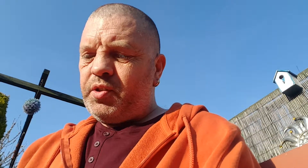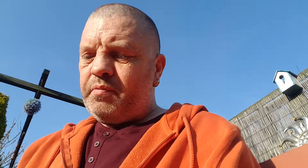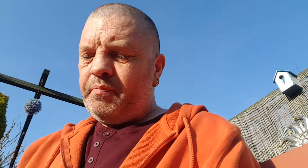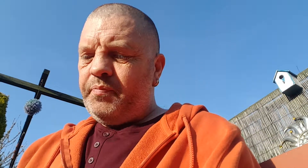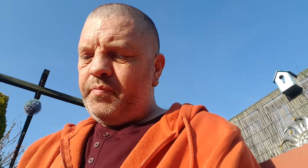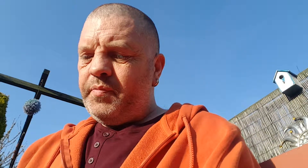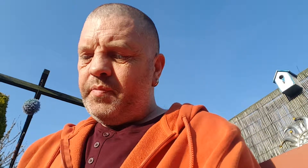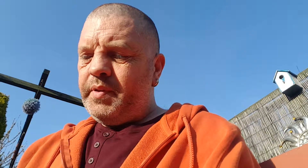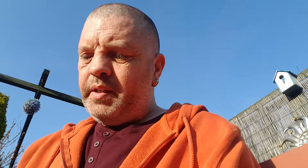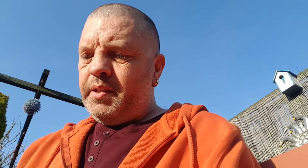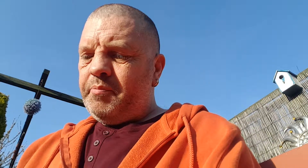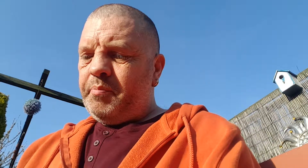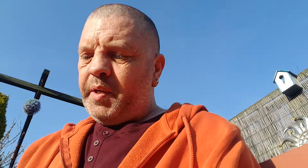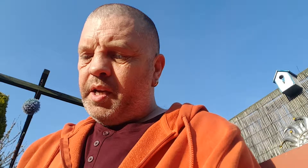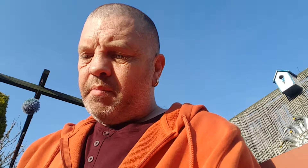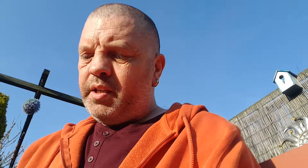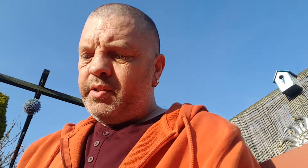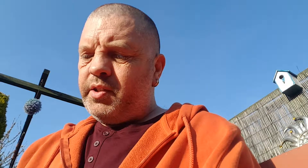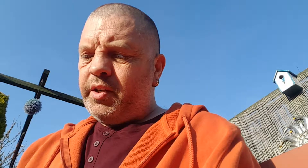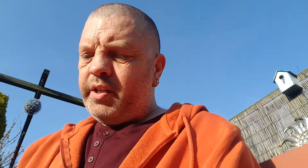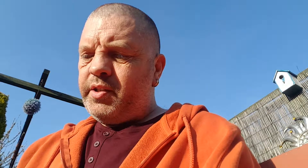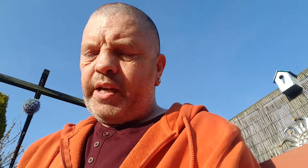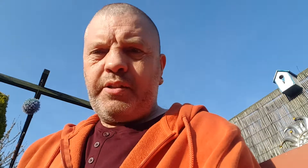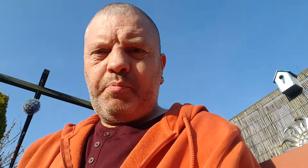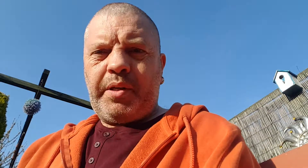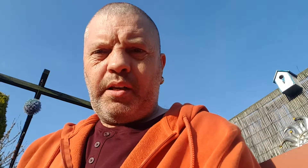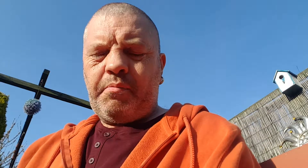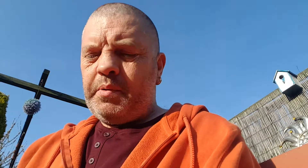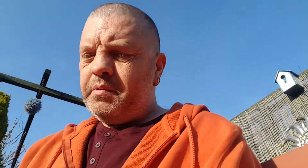precision pickup and it's got a jazz pickup.